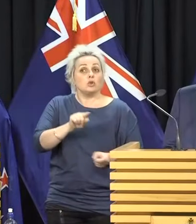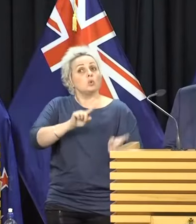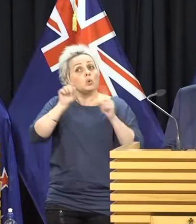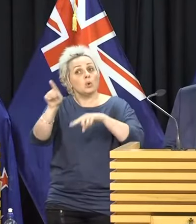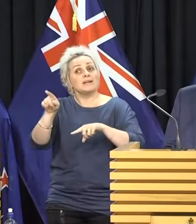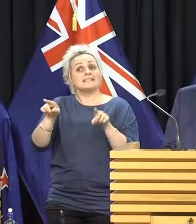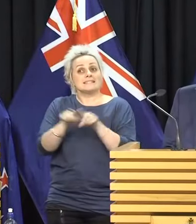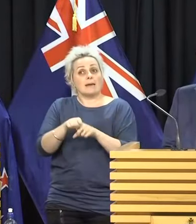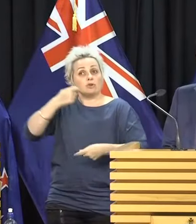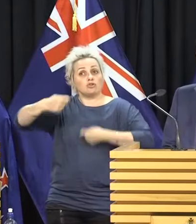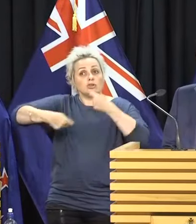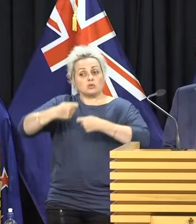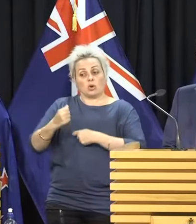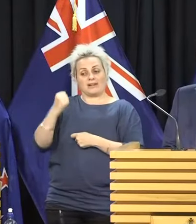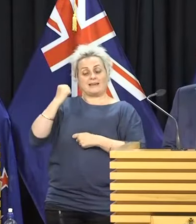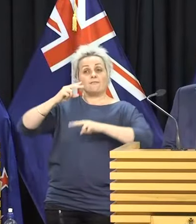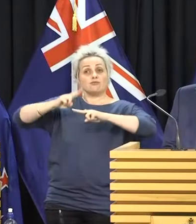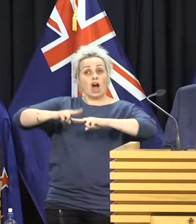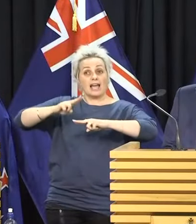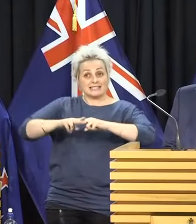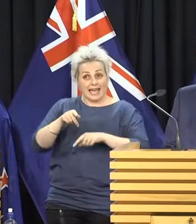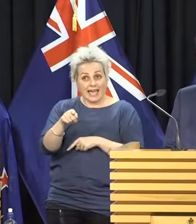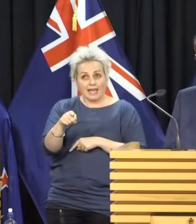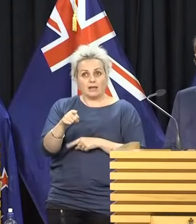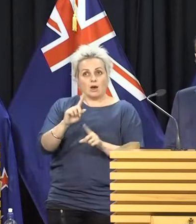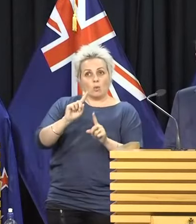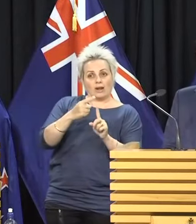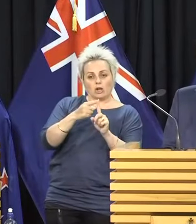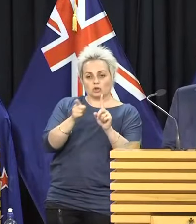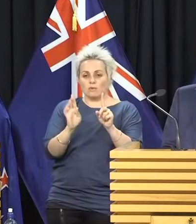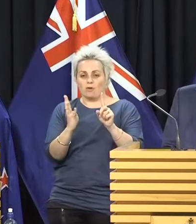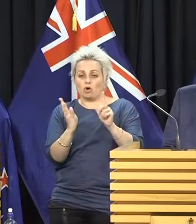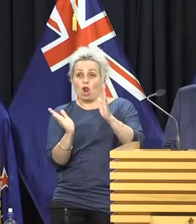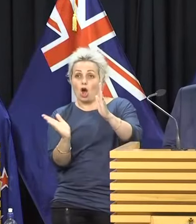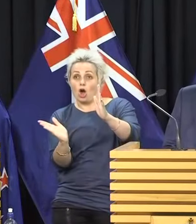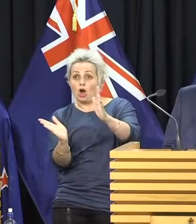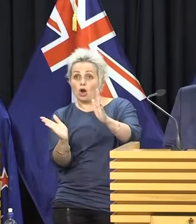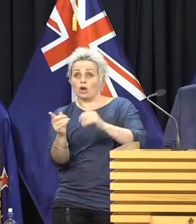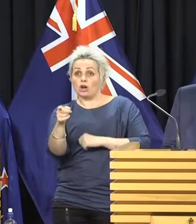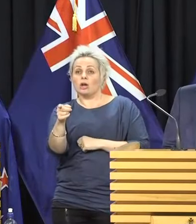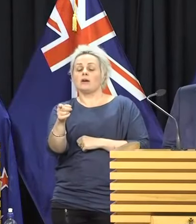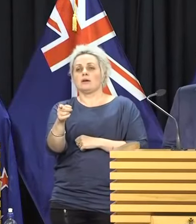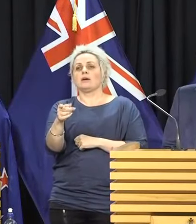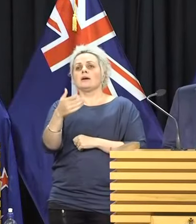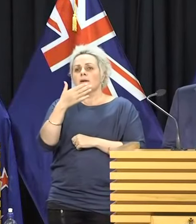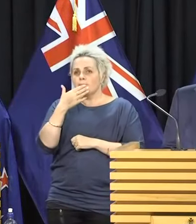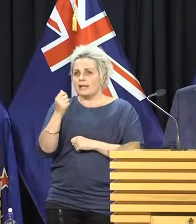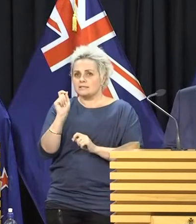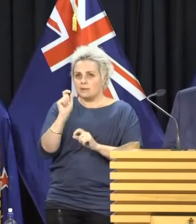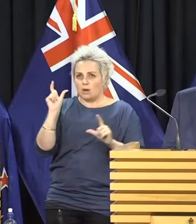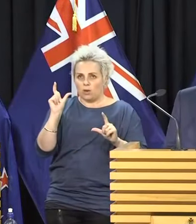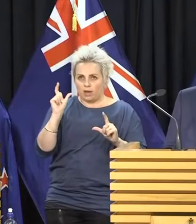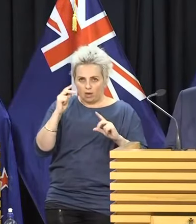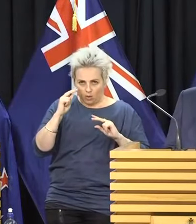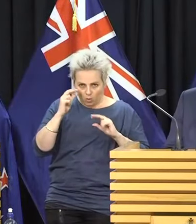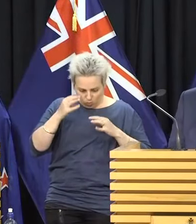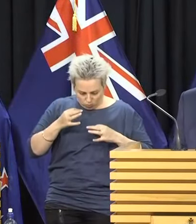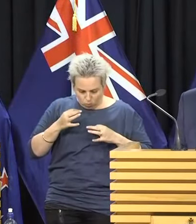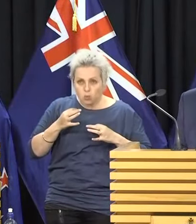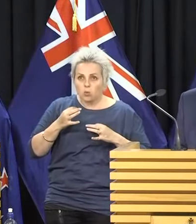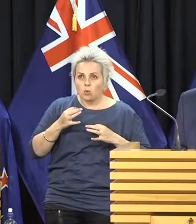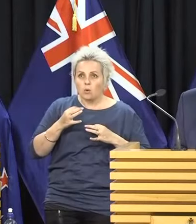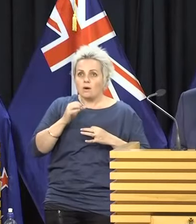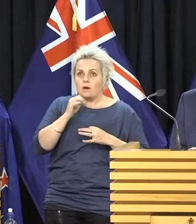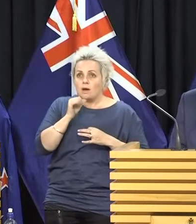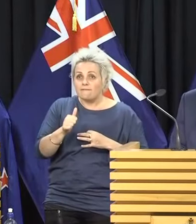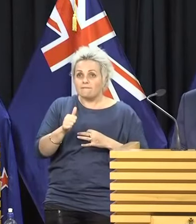restaurant last Friday to between 1 and 4 p.m. to be very aware of symptoms and isolate and have a